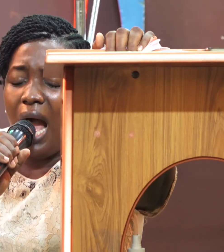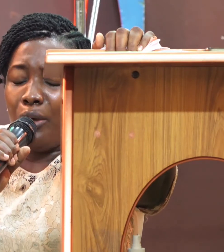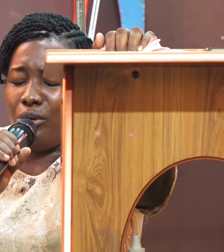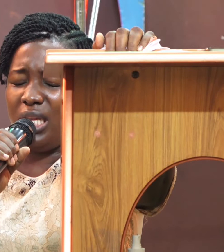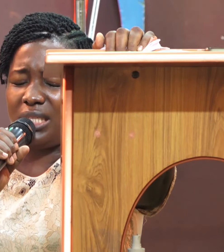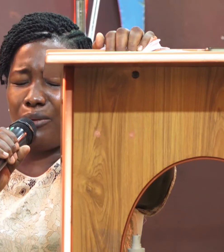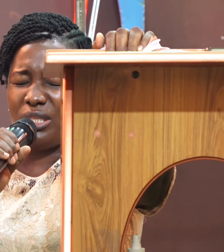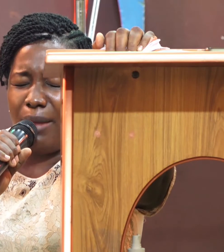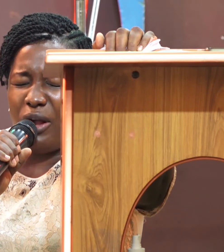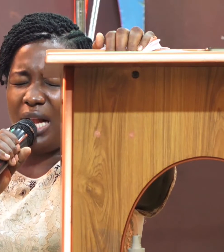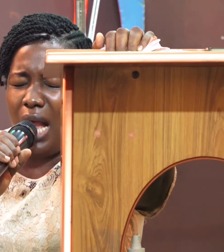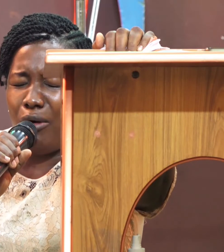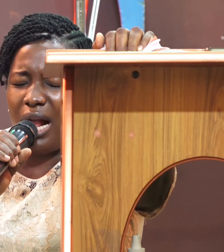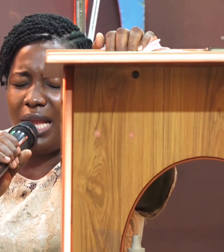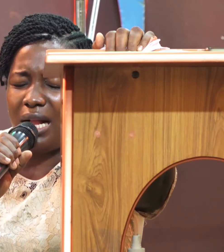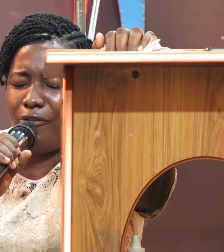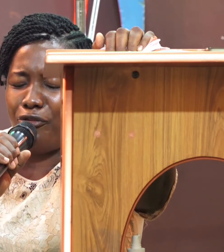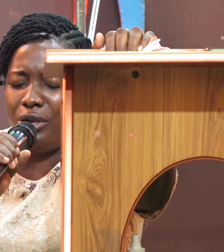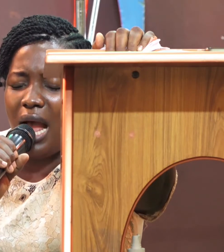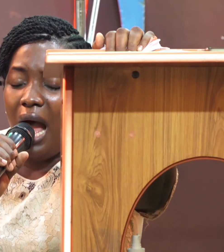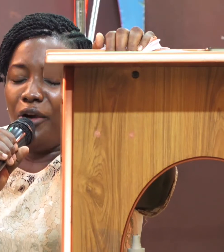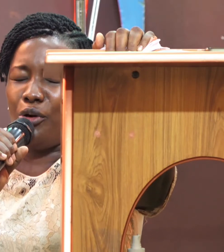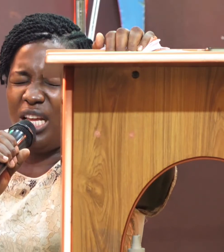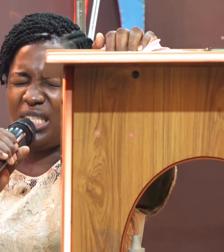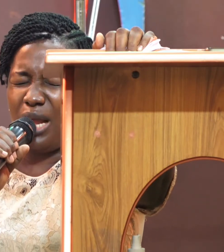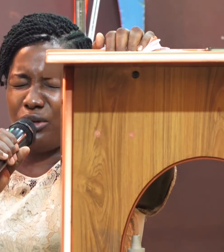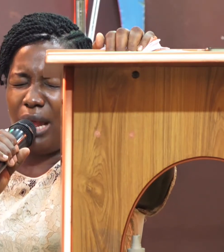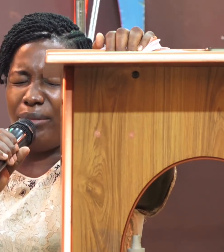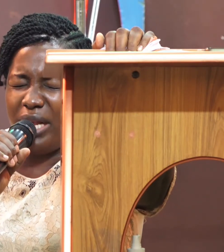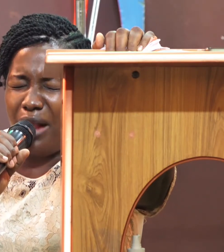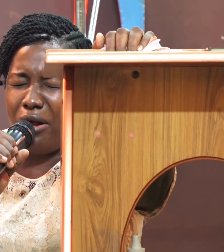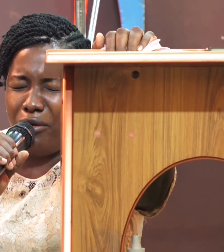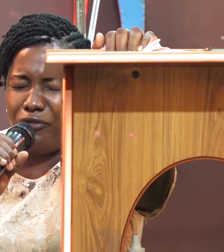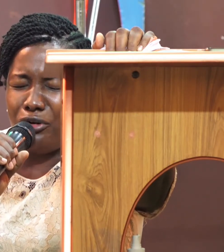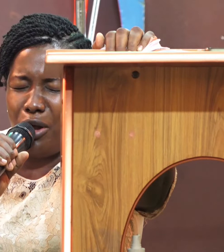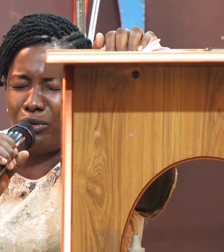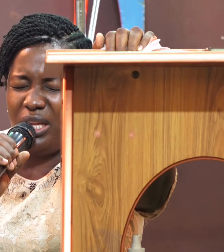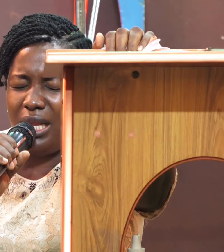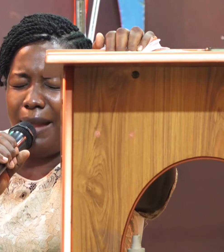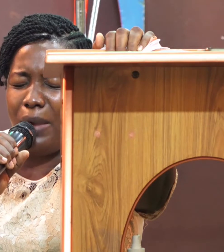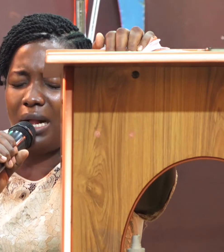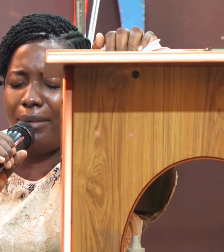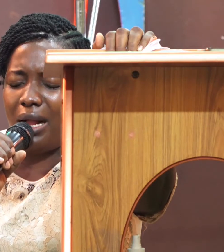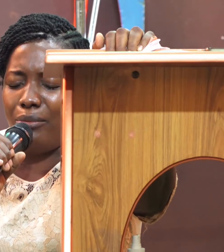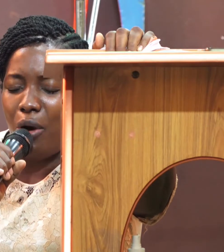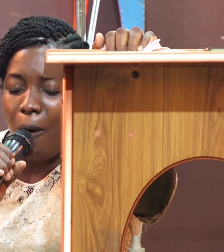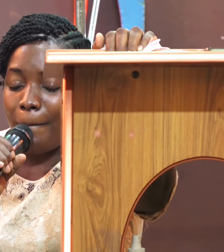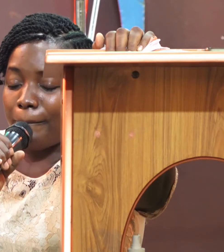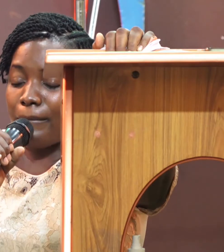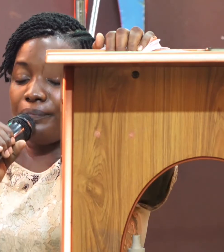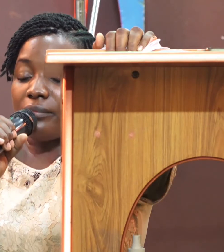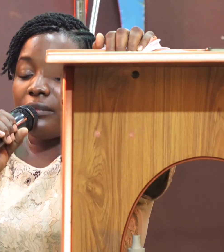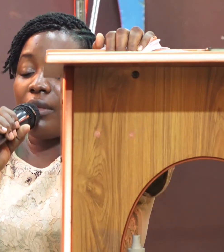kutya guliita kutya mu kalyango kali akafunda guliita kutya mu mulyango ogufunda okuyingira bwakabaka bo